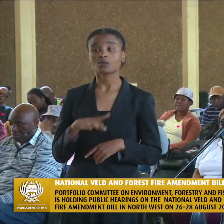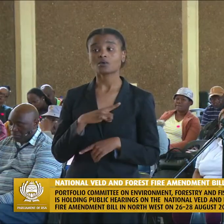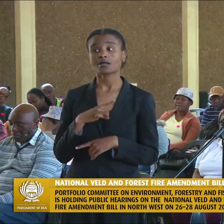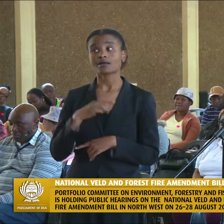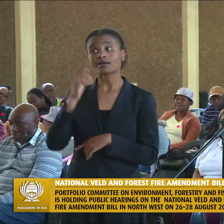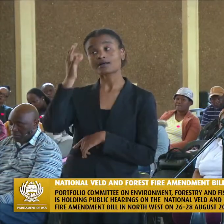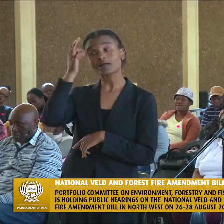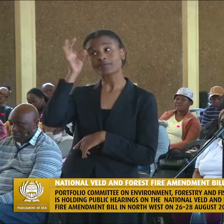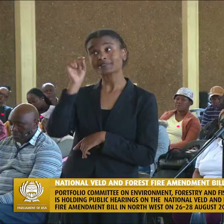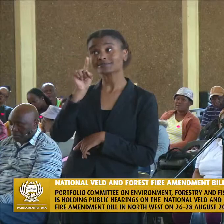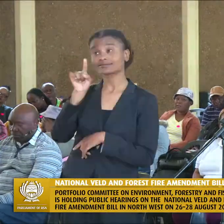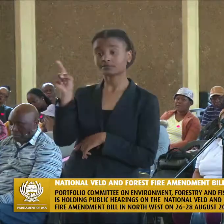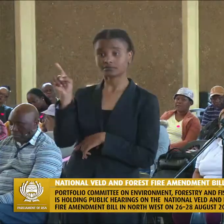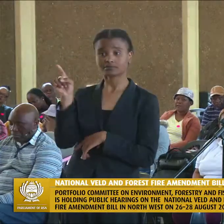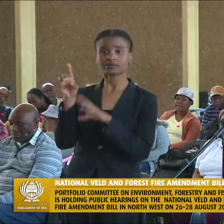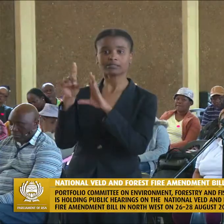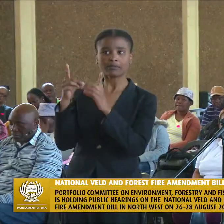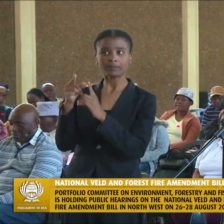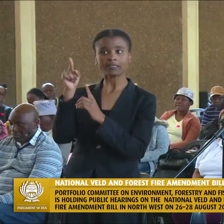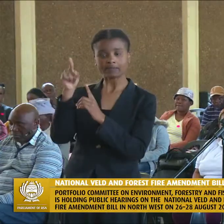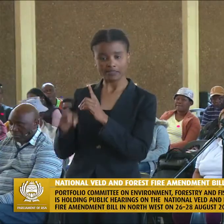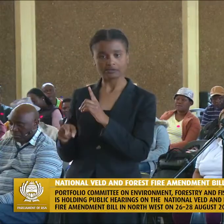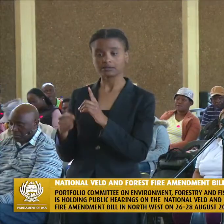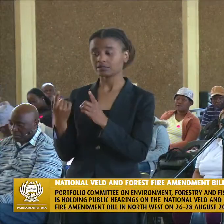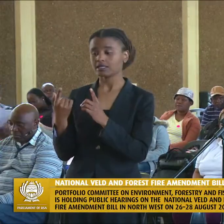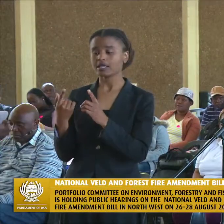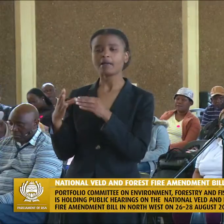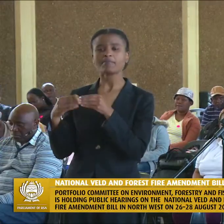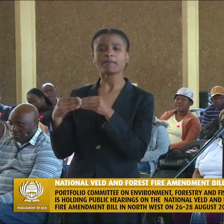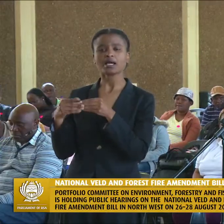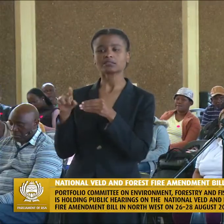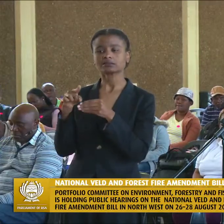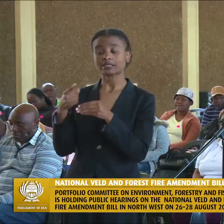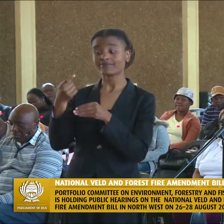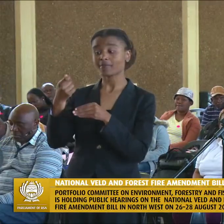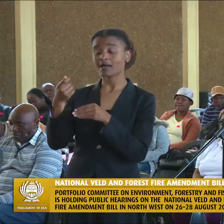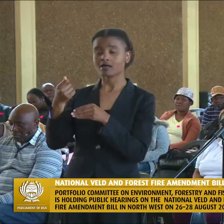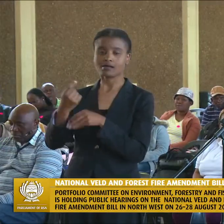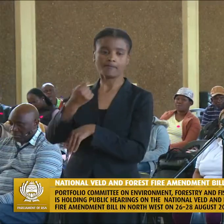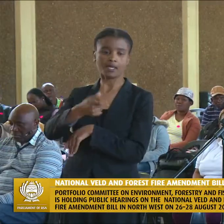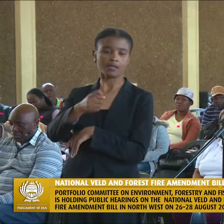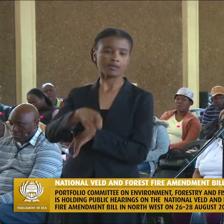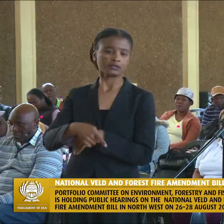so that the government should pay their their membership fees